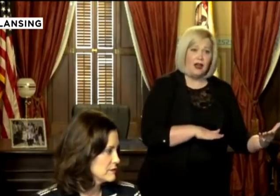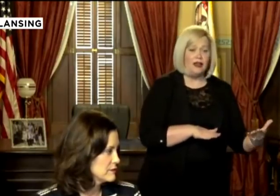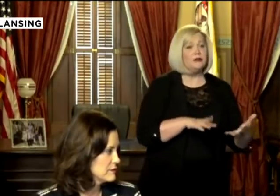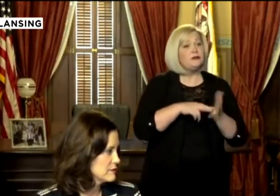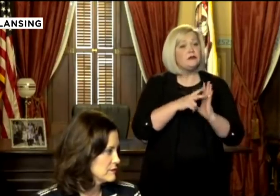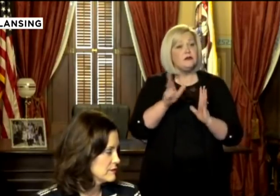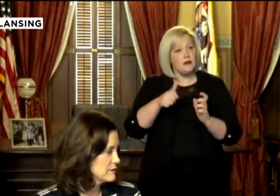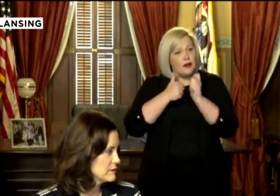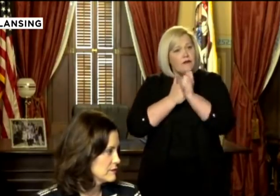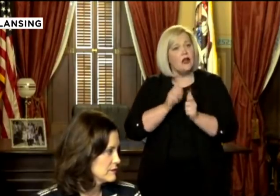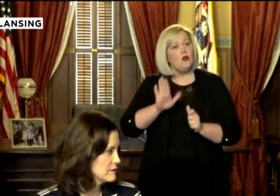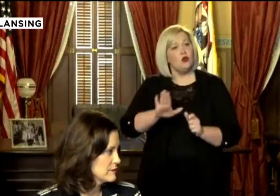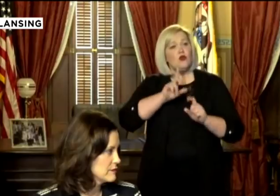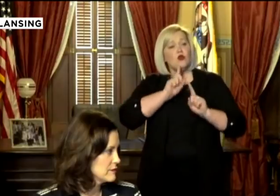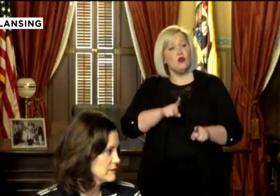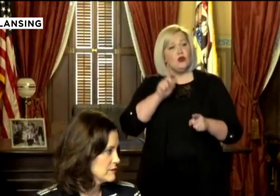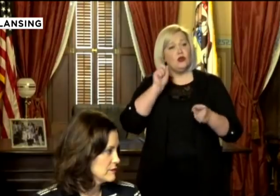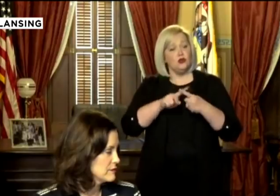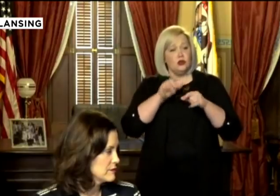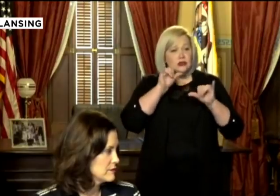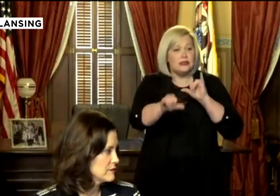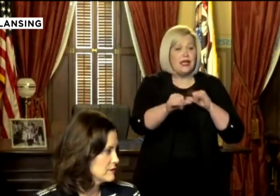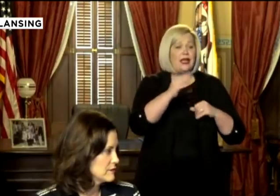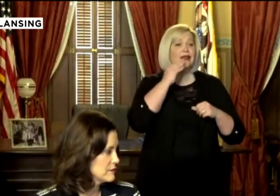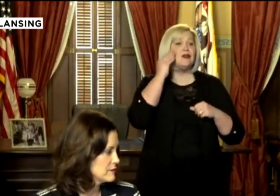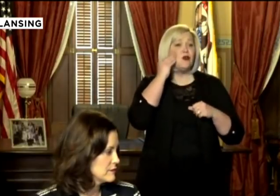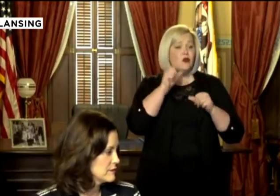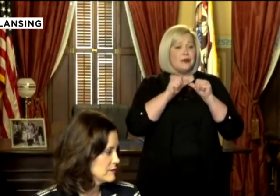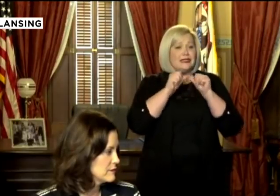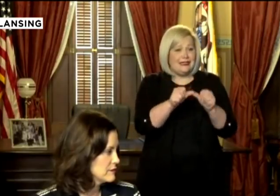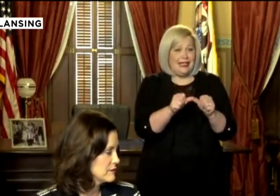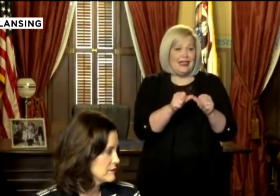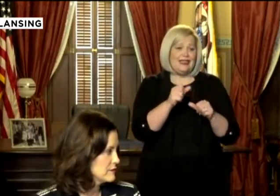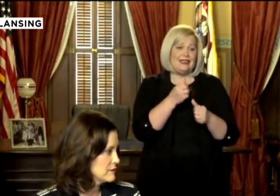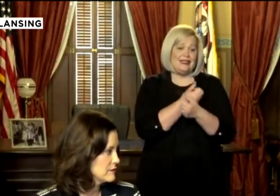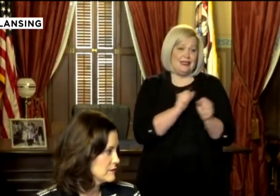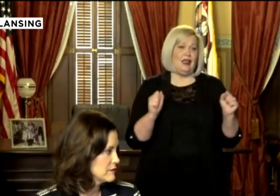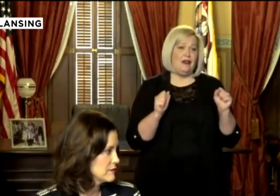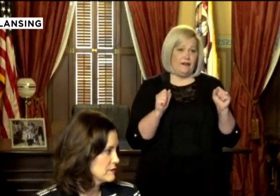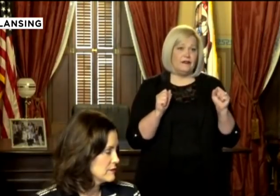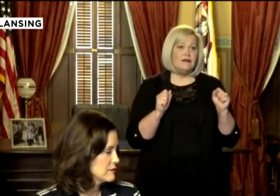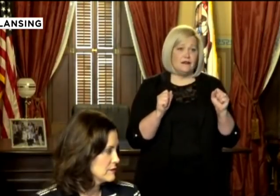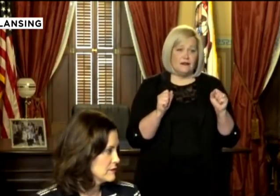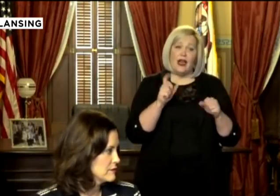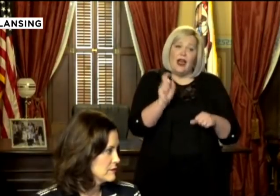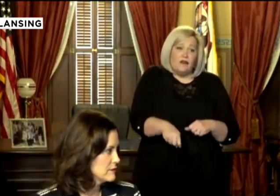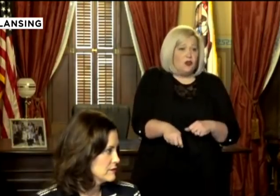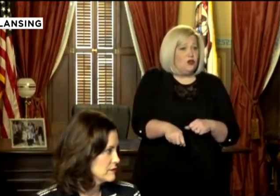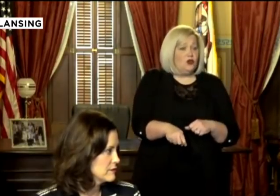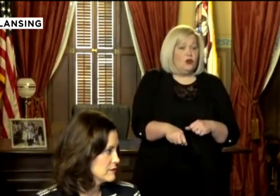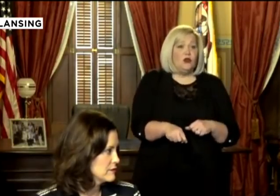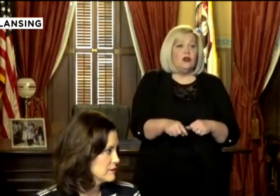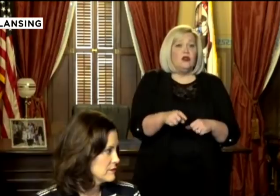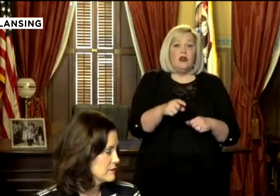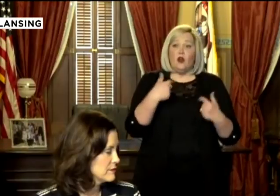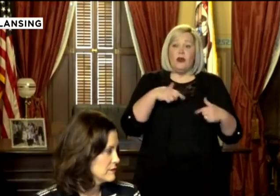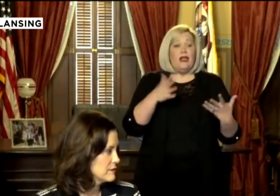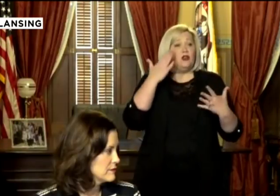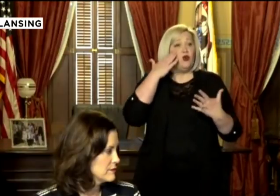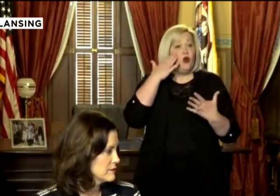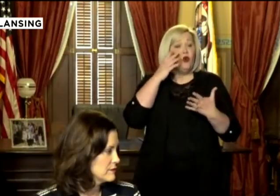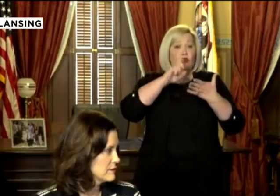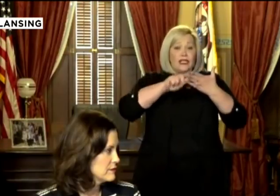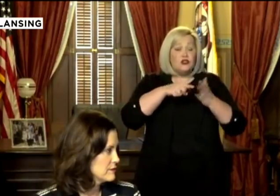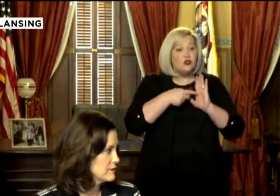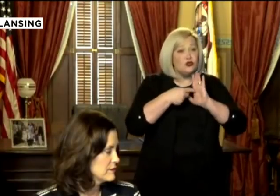stay safe. People must stay home if they are sick. We have evidence that even if you feel well, you could still